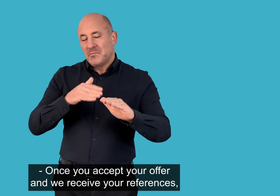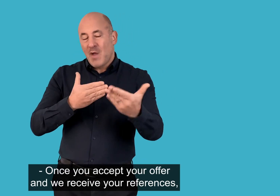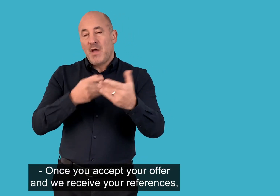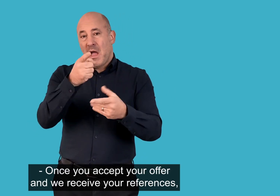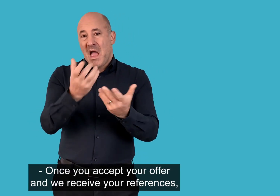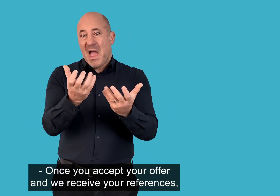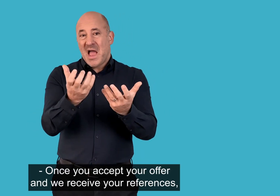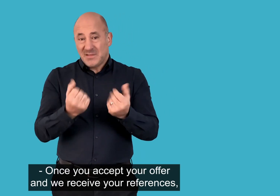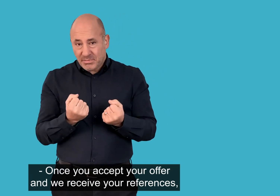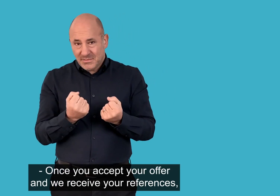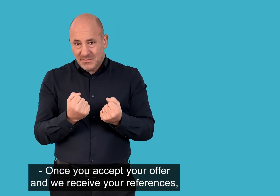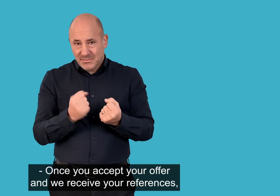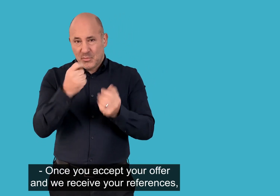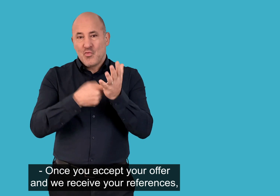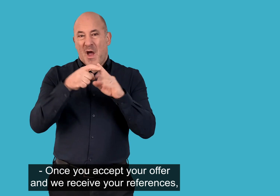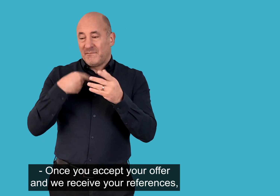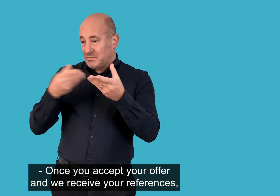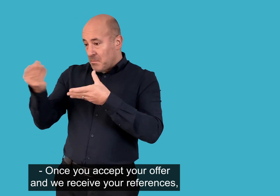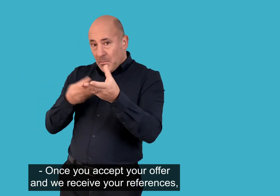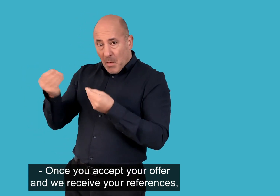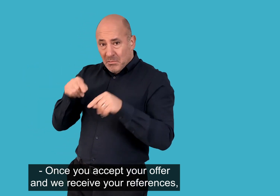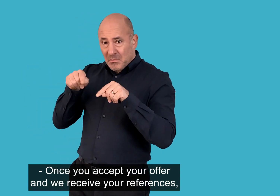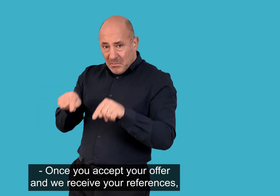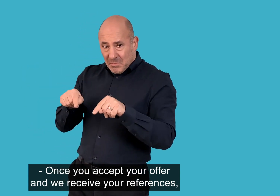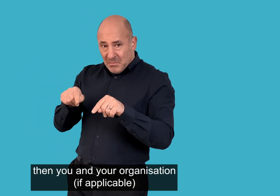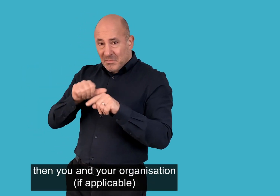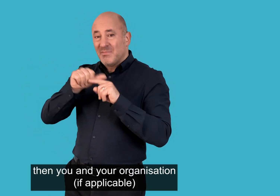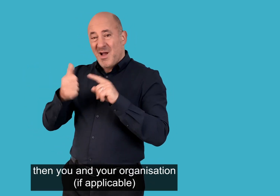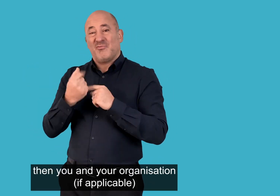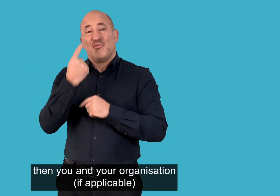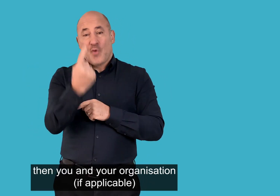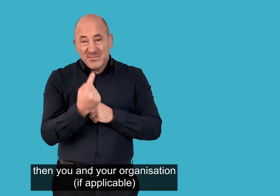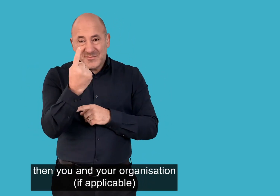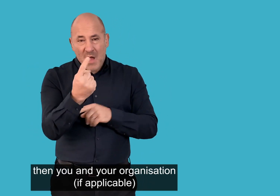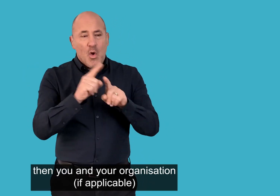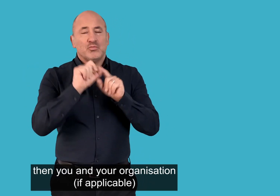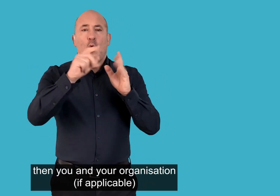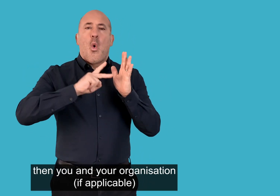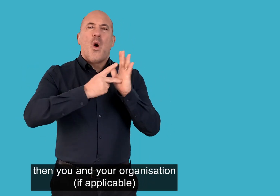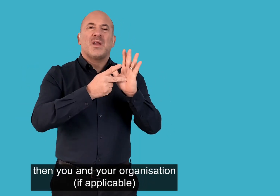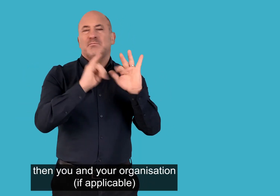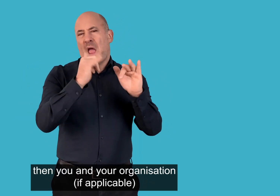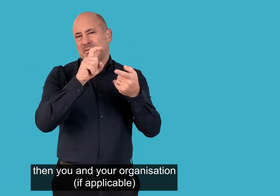Once you accept your offer and we receive your references, then you and your organisation, if